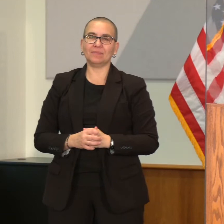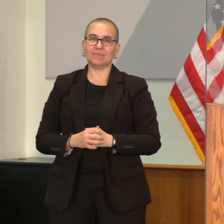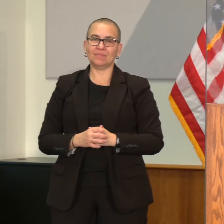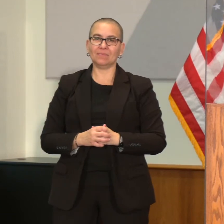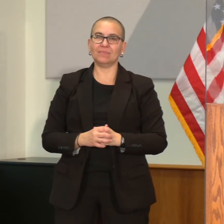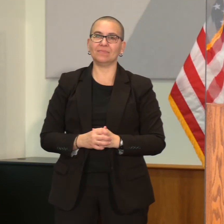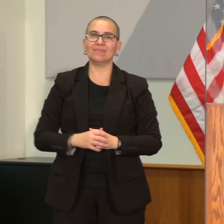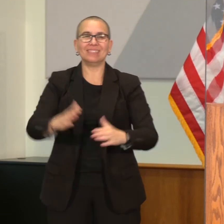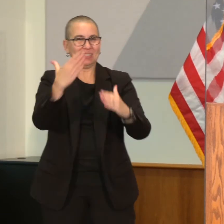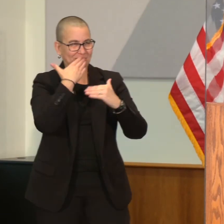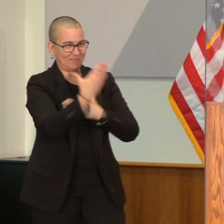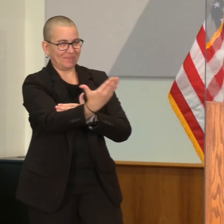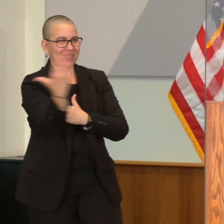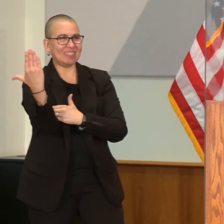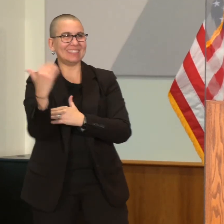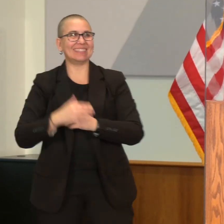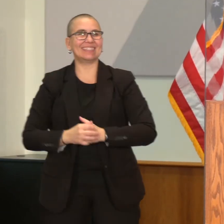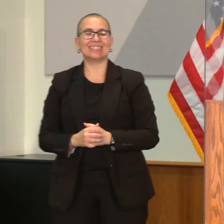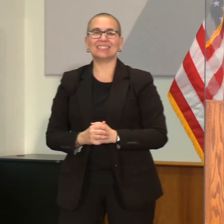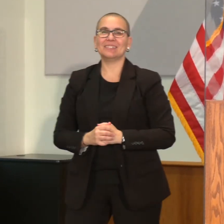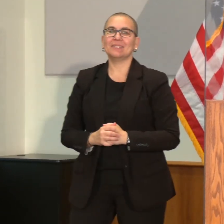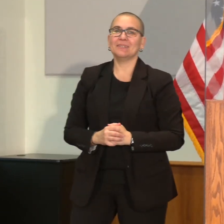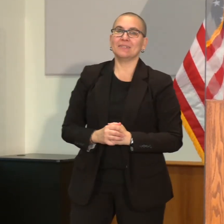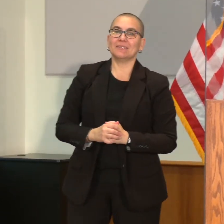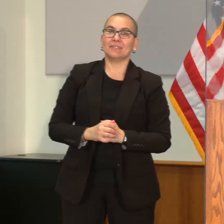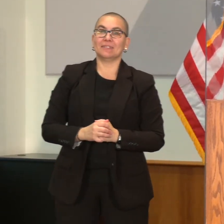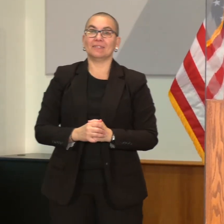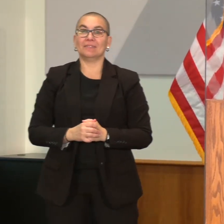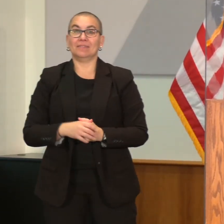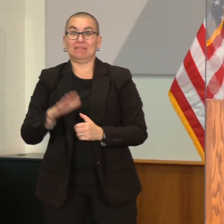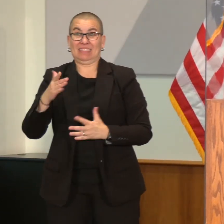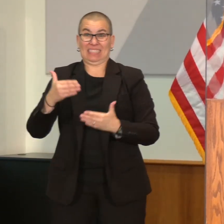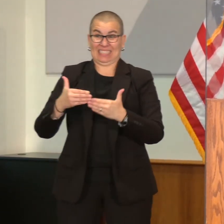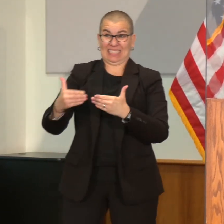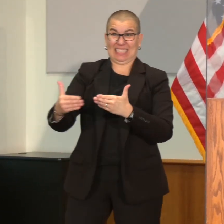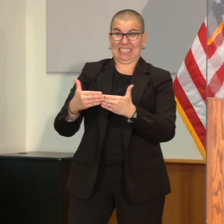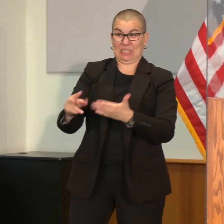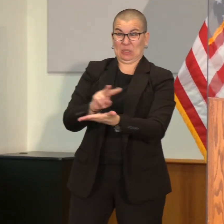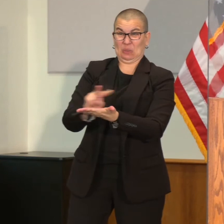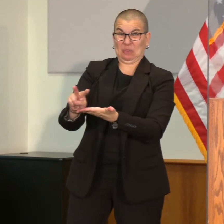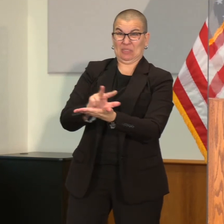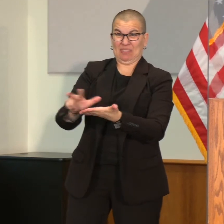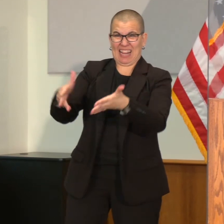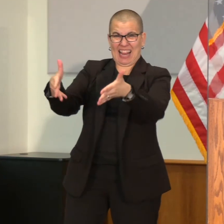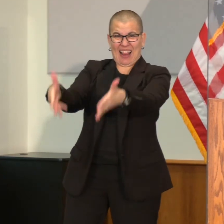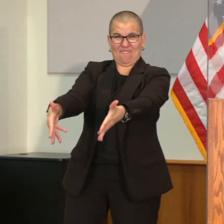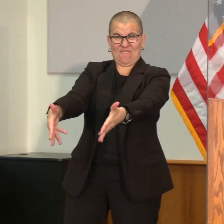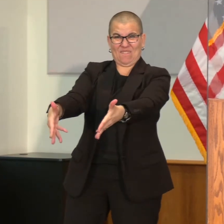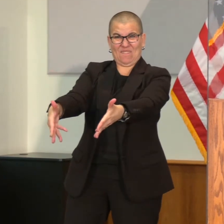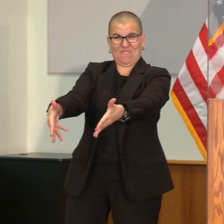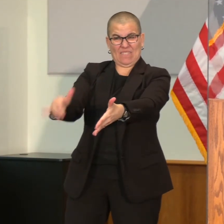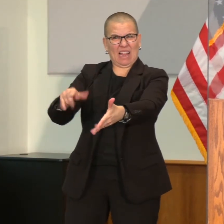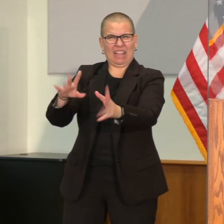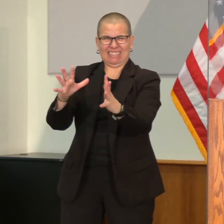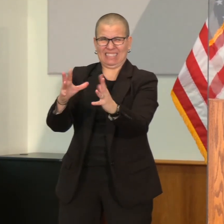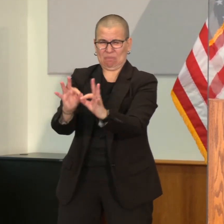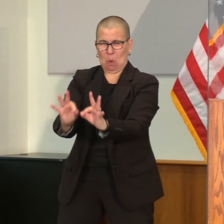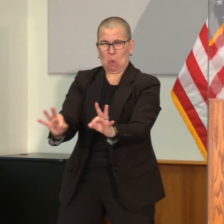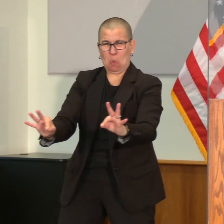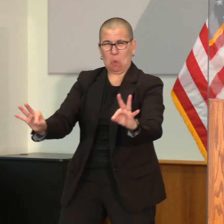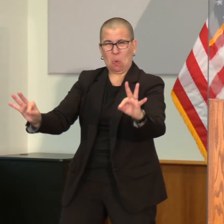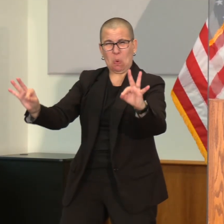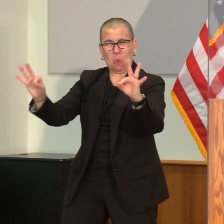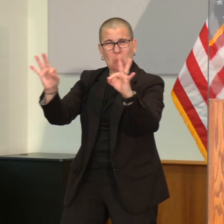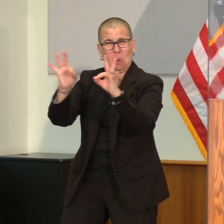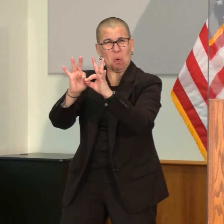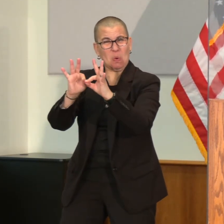Good morning. As we enter the final weeks of the legislative session, it is absolutely essential that significant